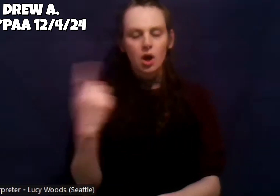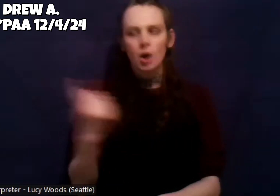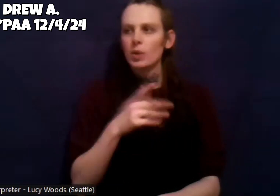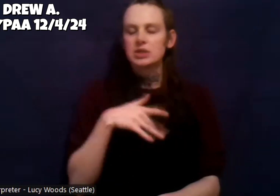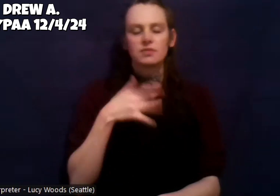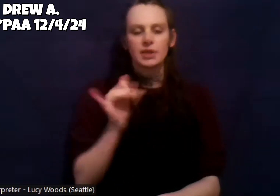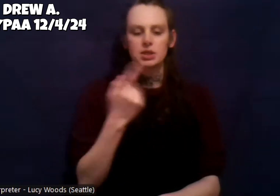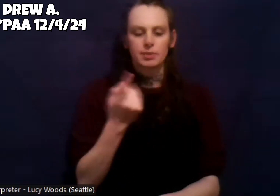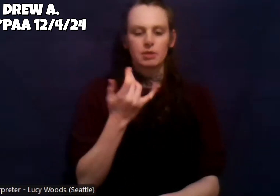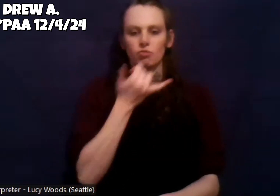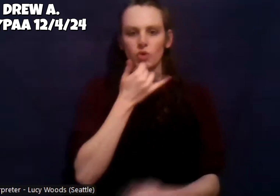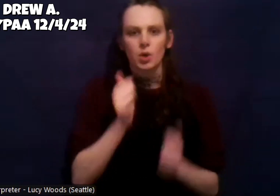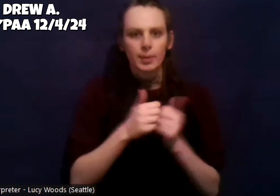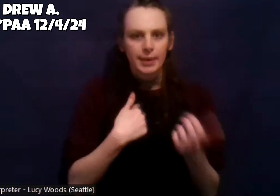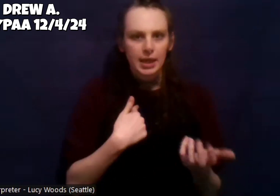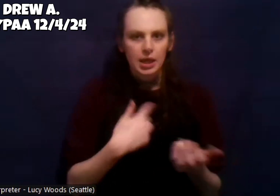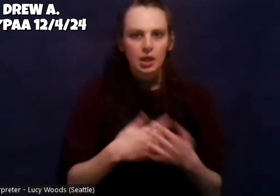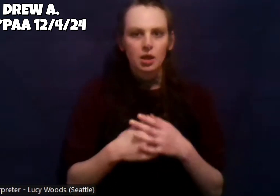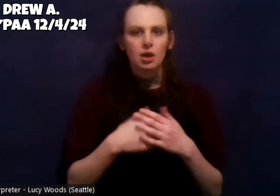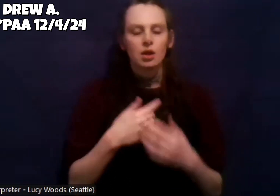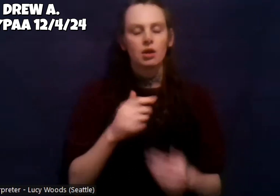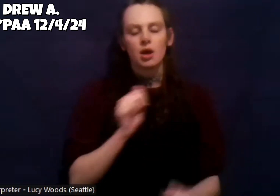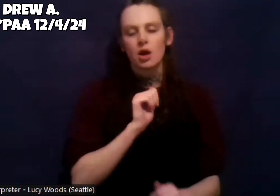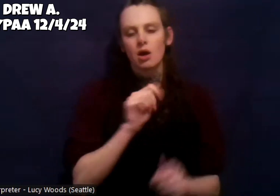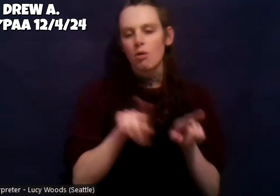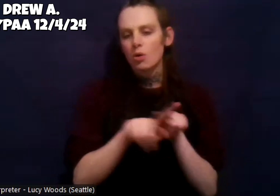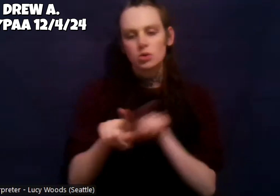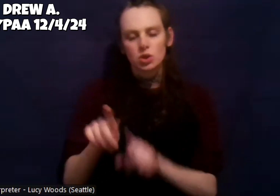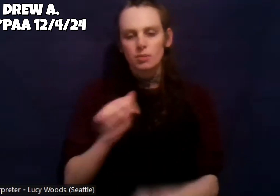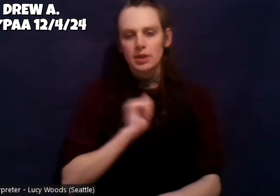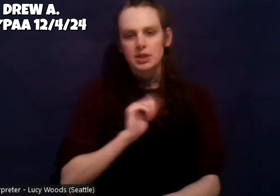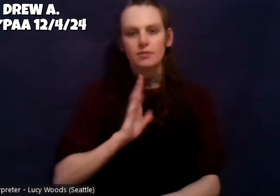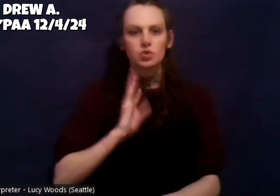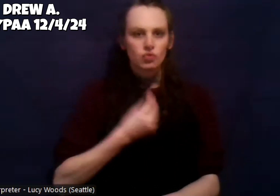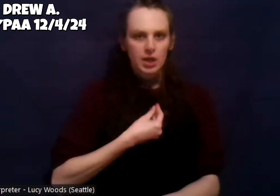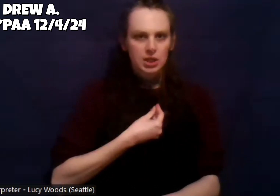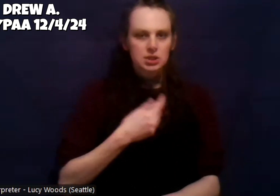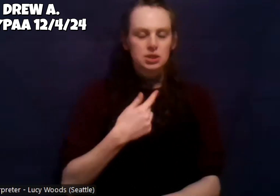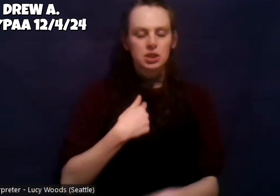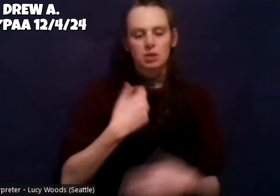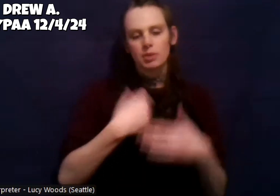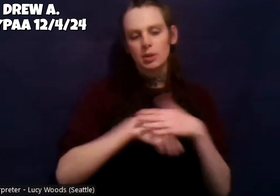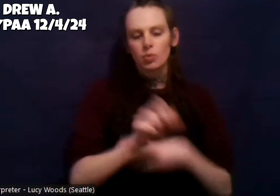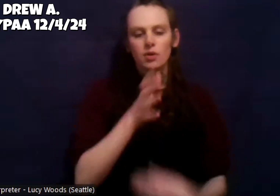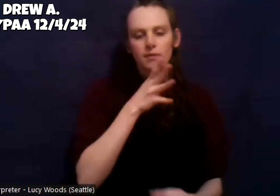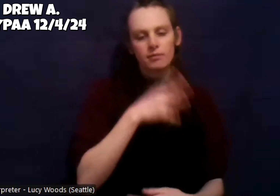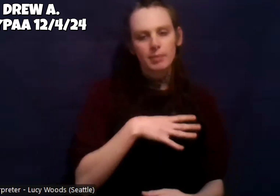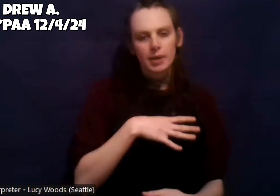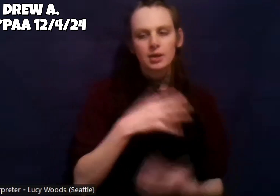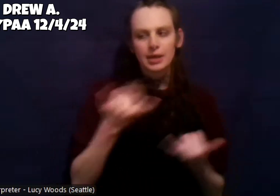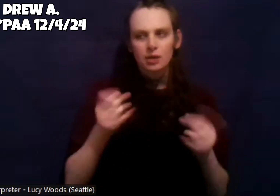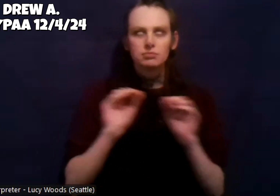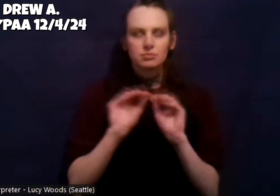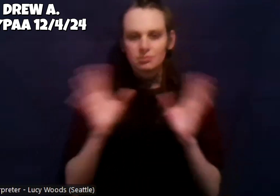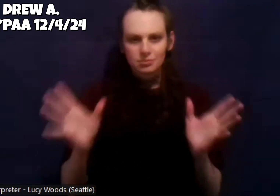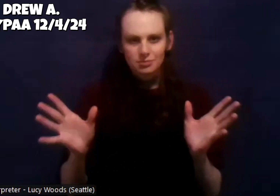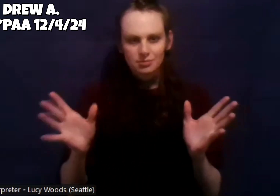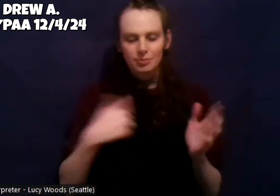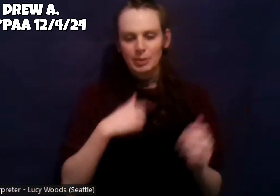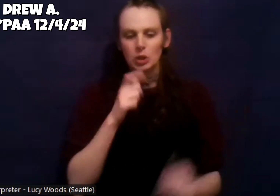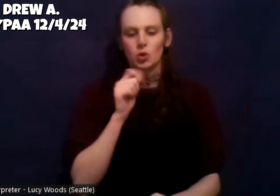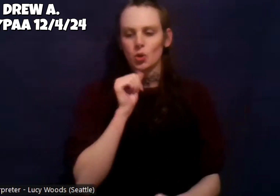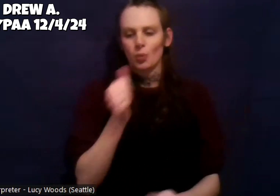me. Um, I'm also trans, so I was born female and now obviously don't identify that